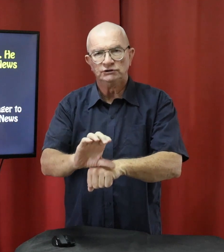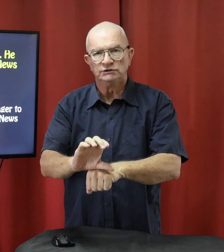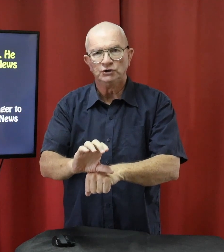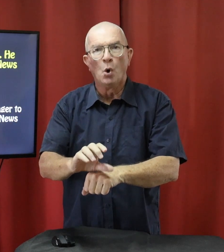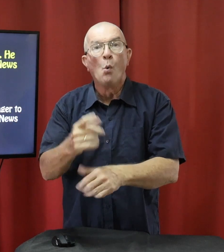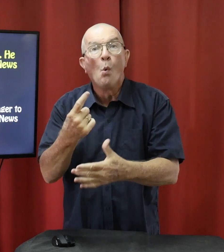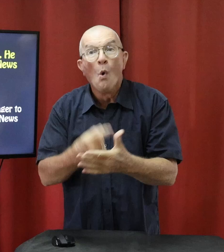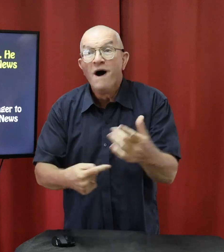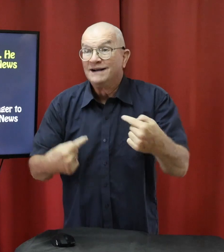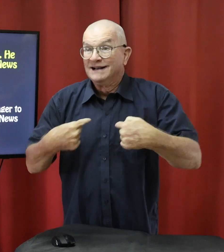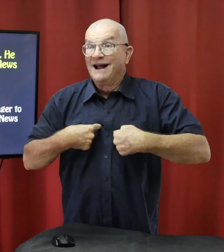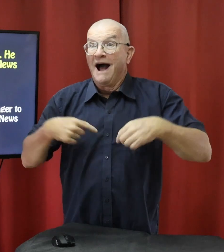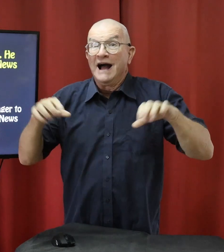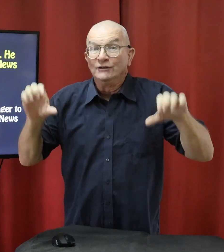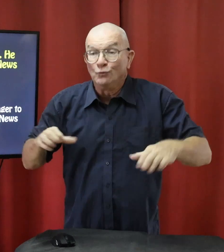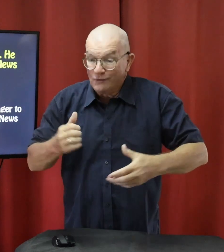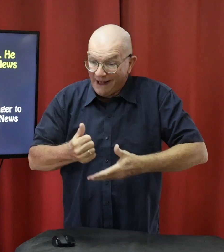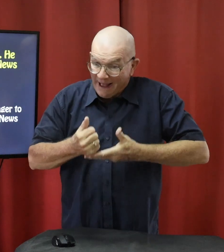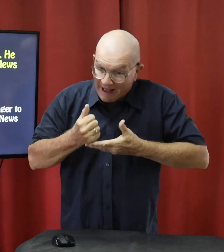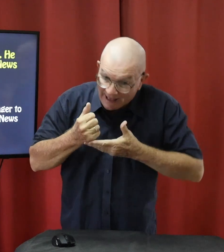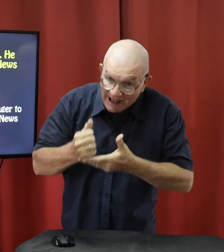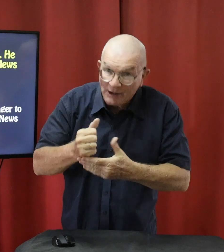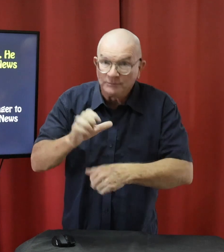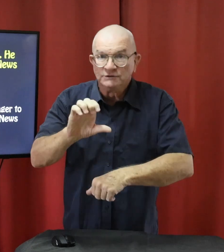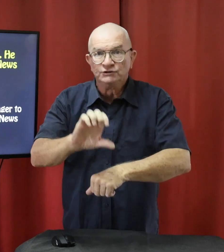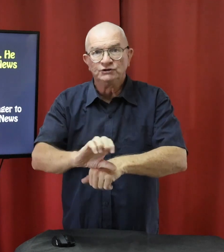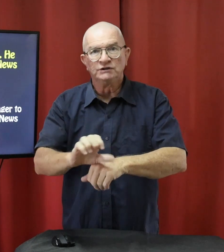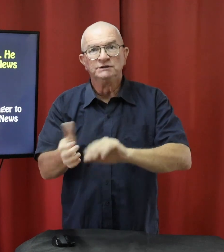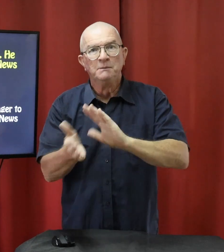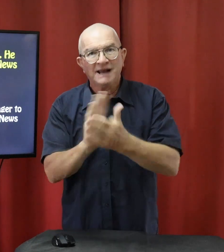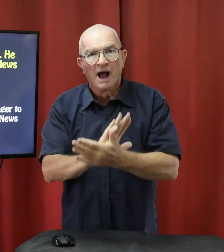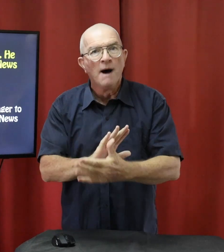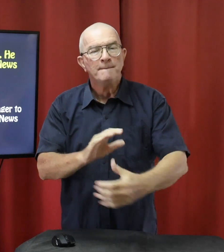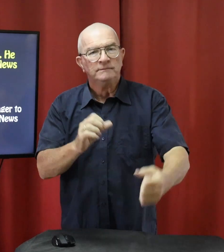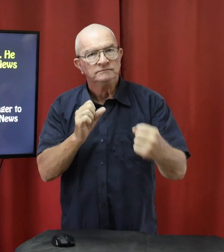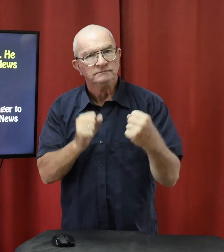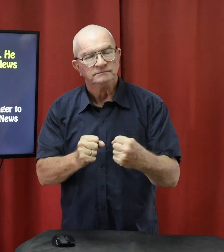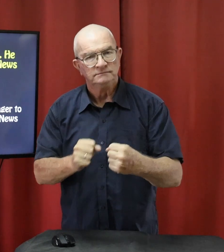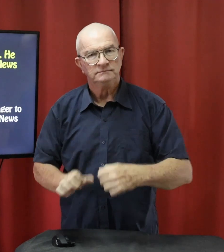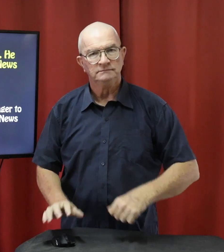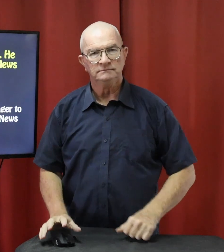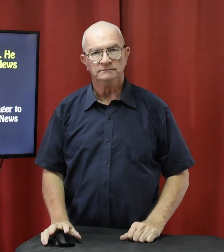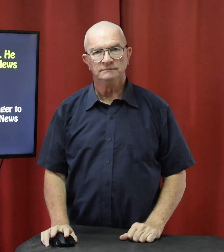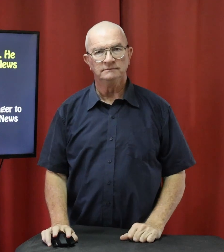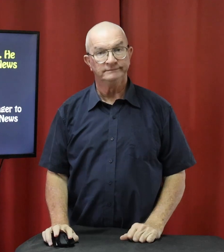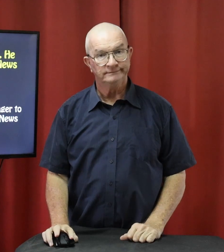can serve the church. What can I do to help the church become stronger?